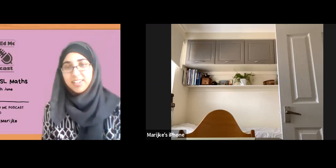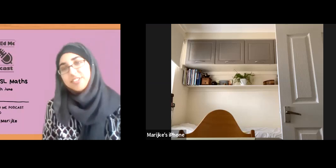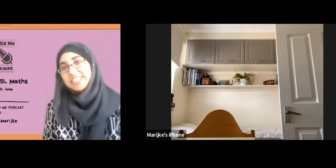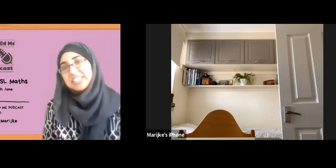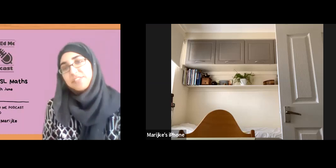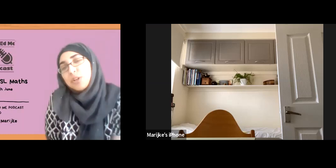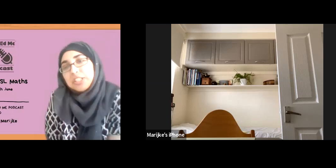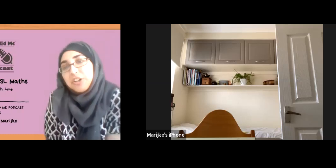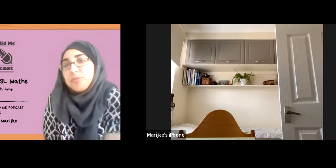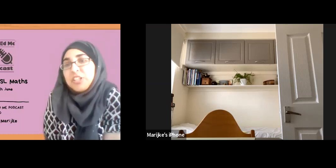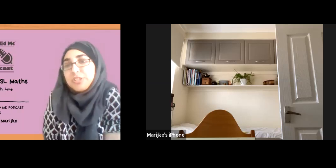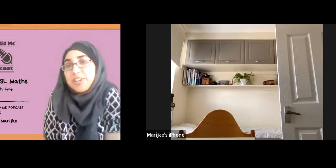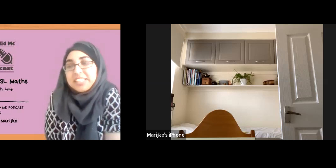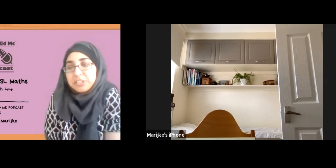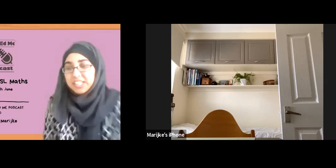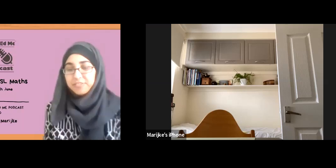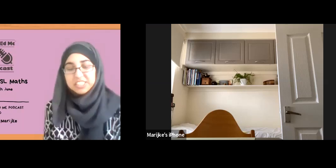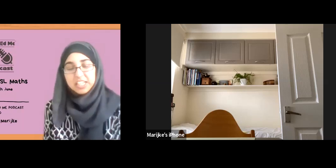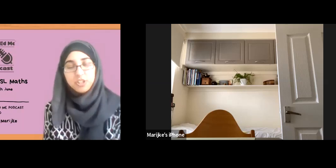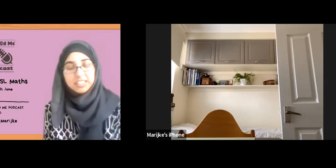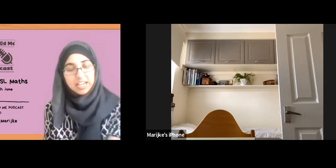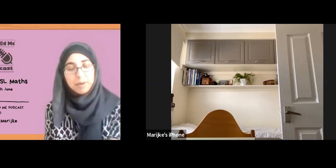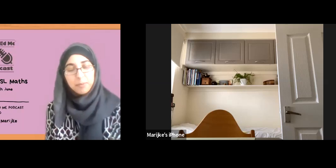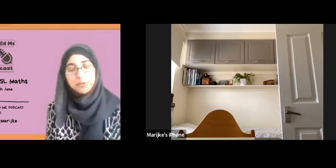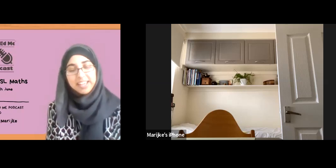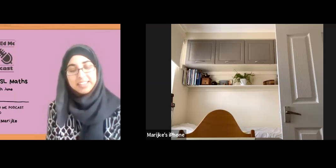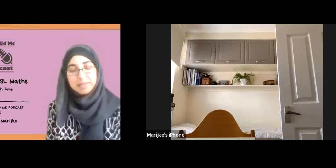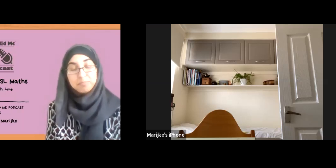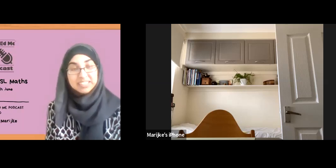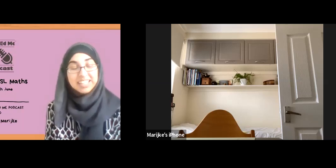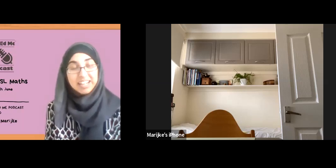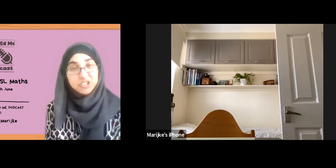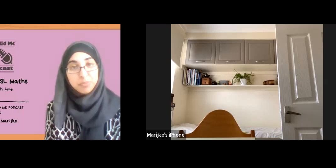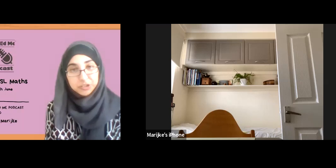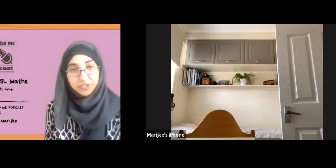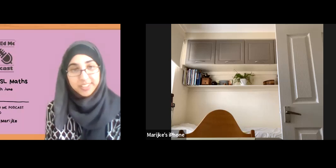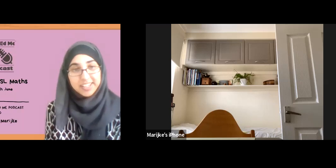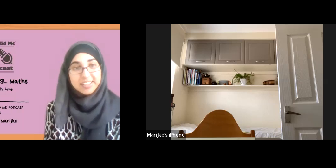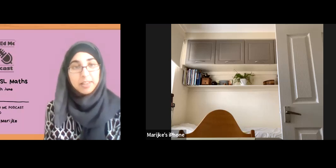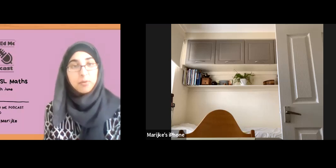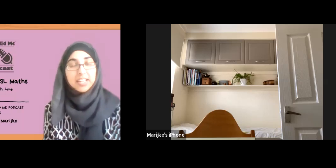Right, guys, if you're watching at home, you need to try this yourself and see if you can come up with a better house model than what we're going to